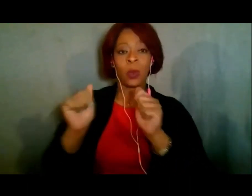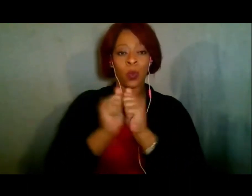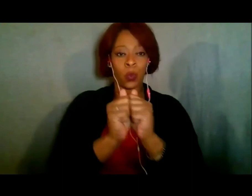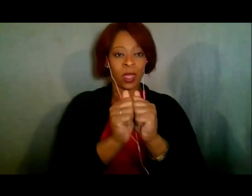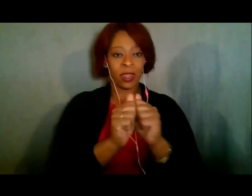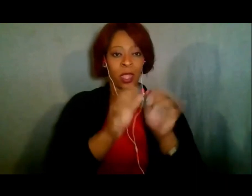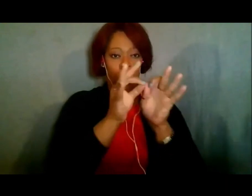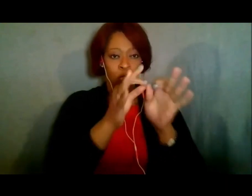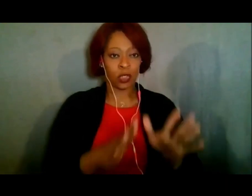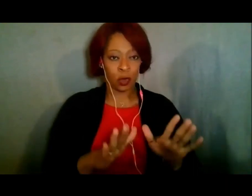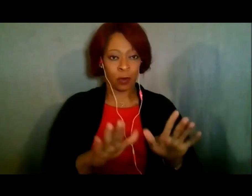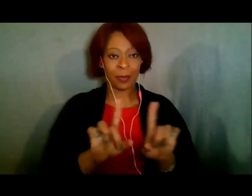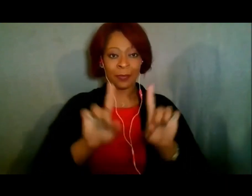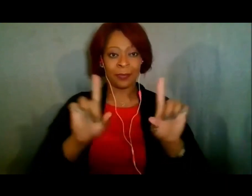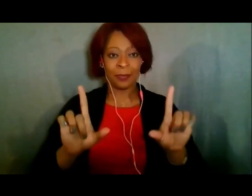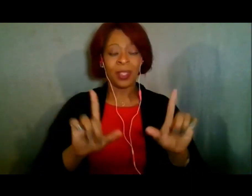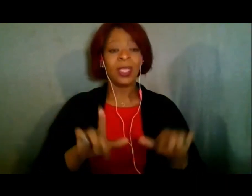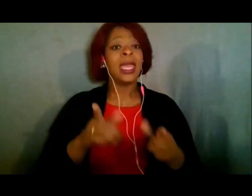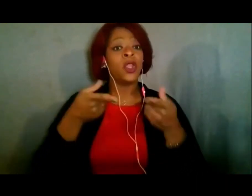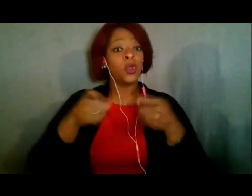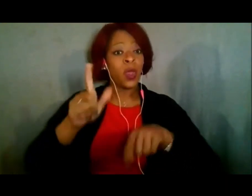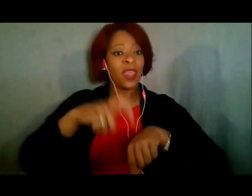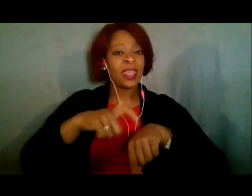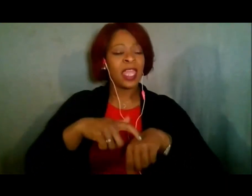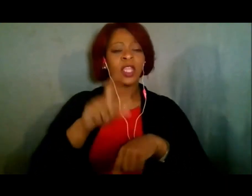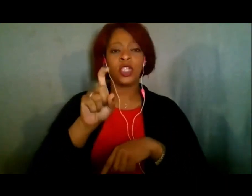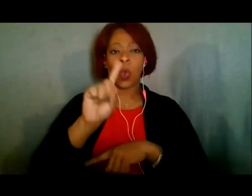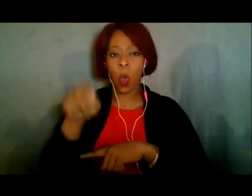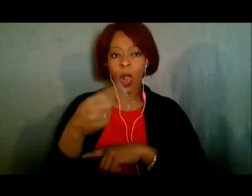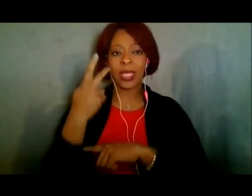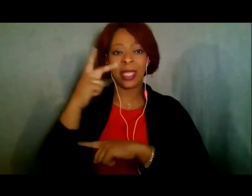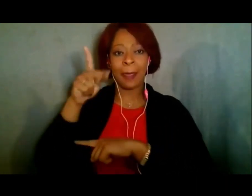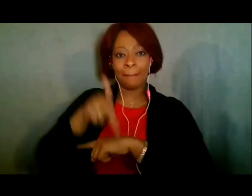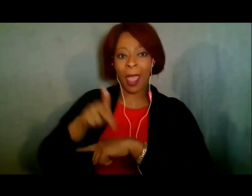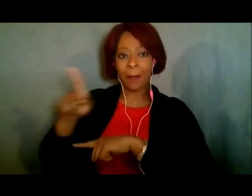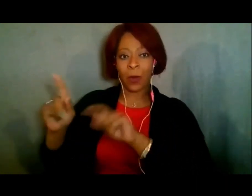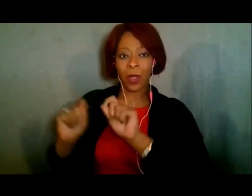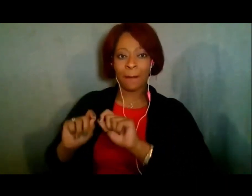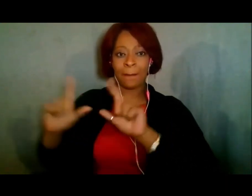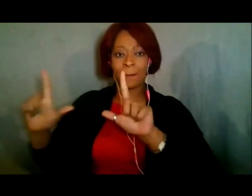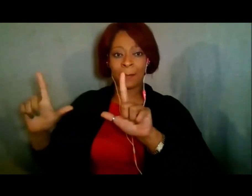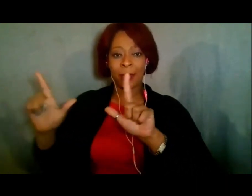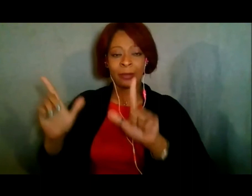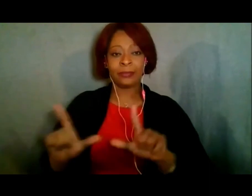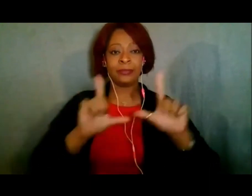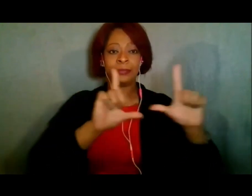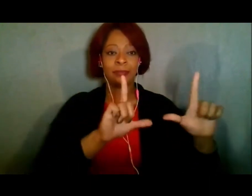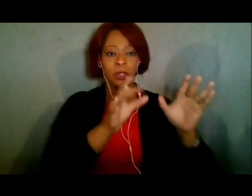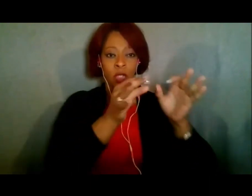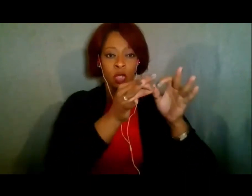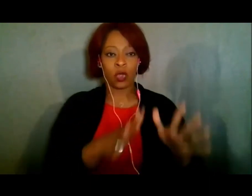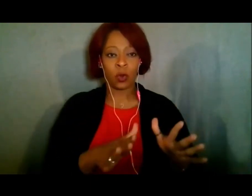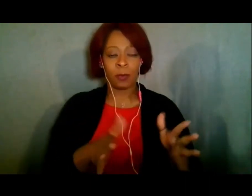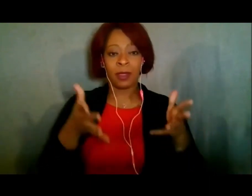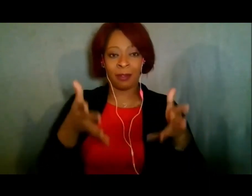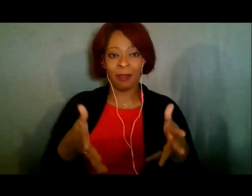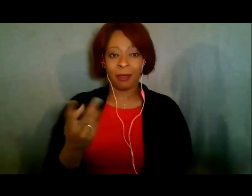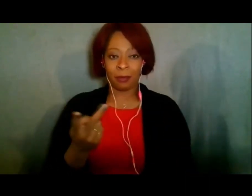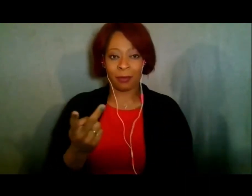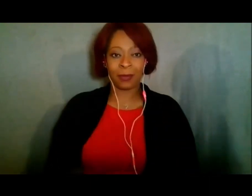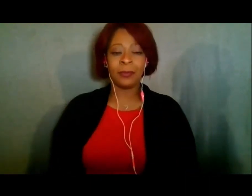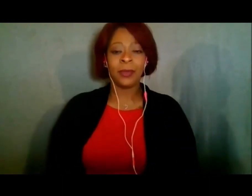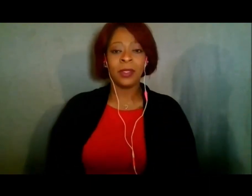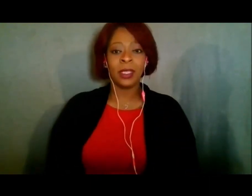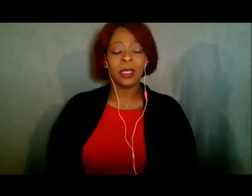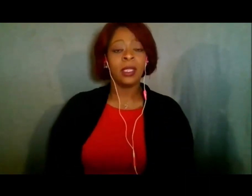that part of the presentation, you should only see the PowerPoint slides and the interpreter. When